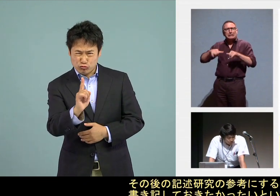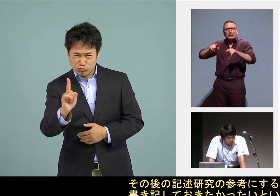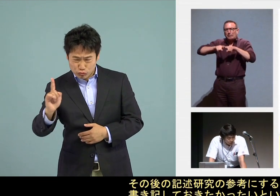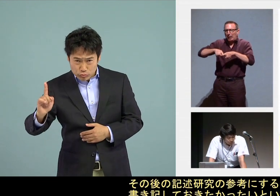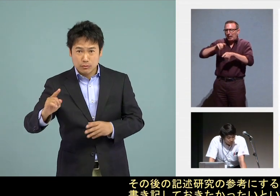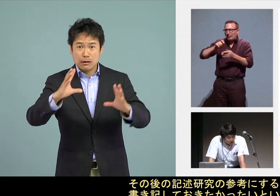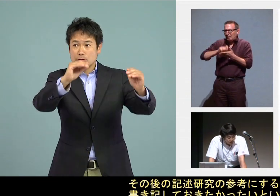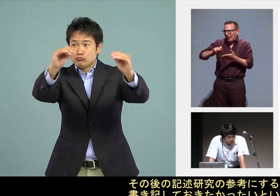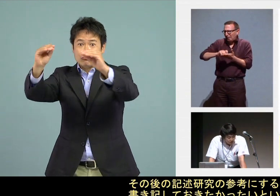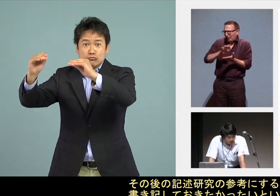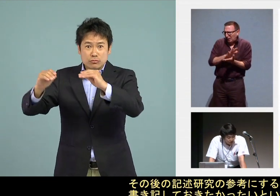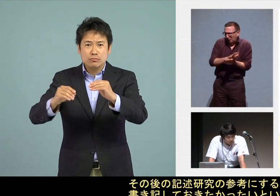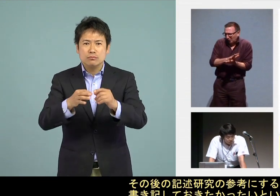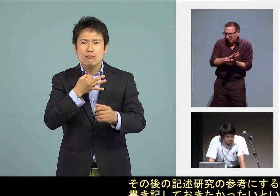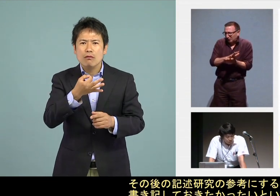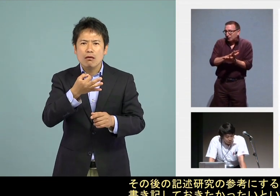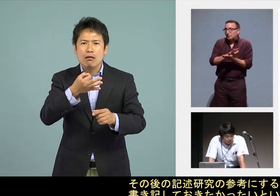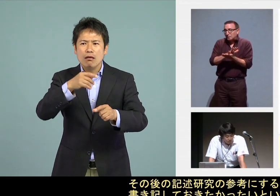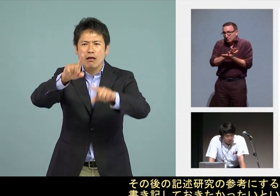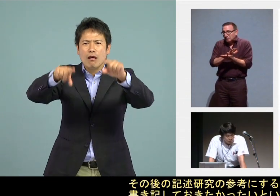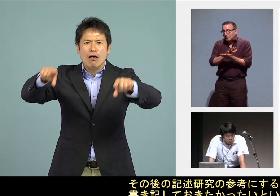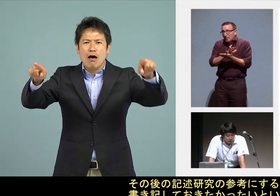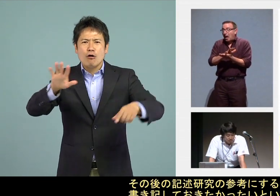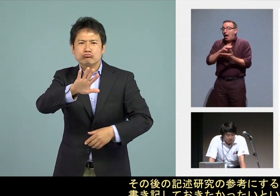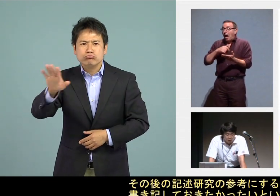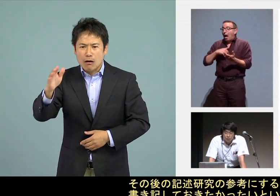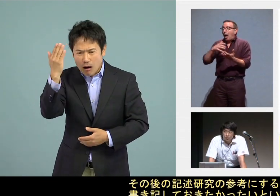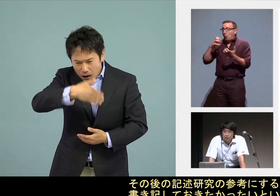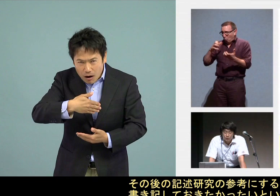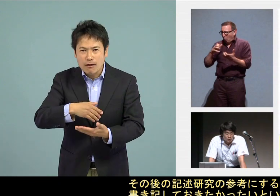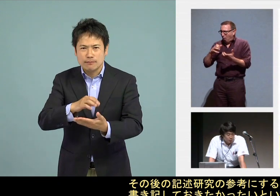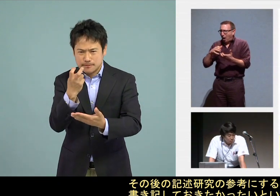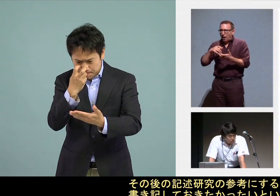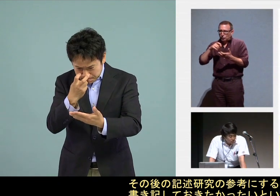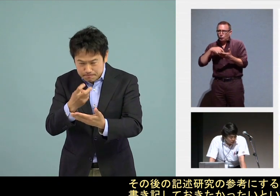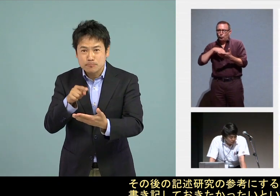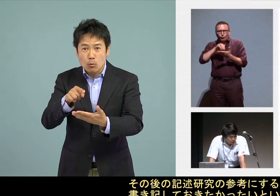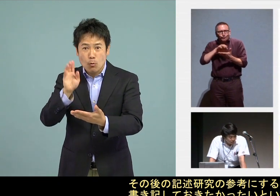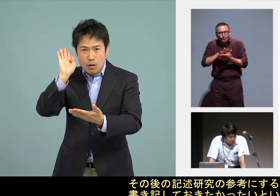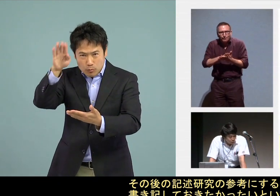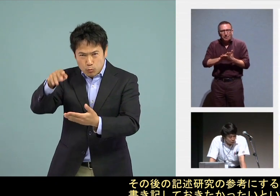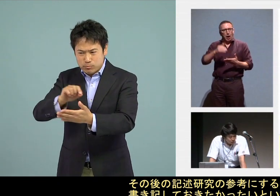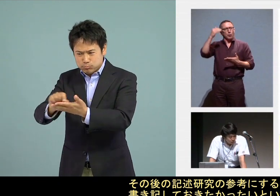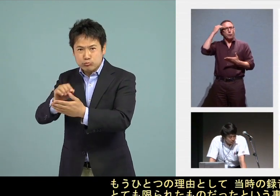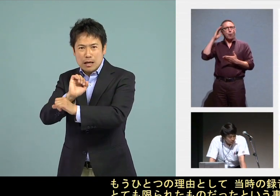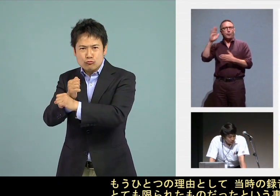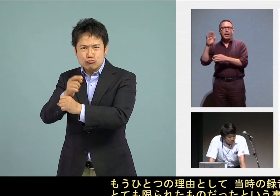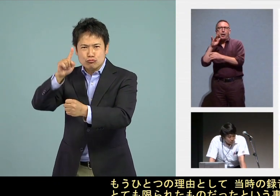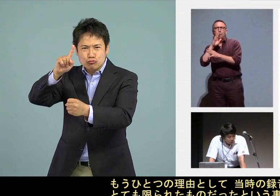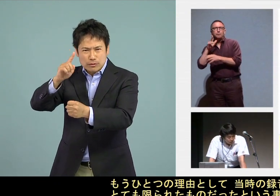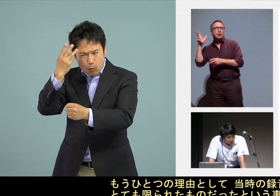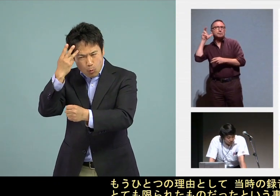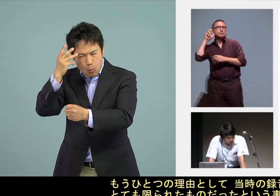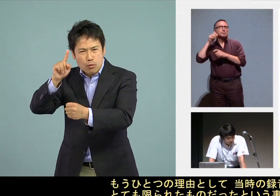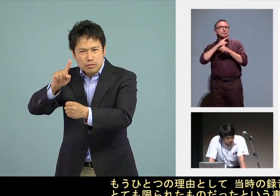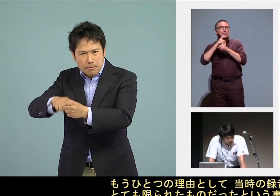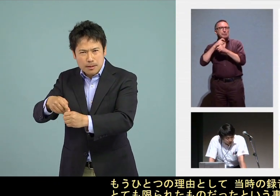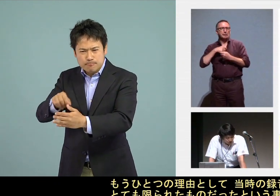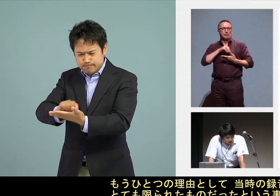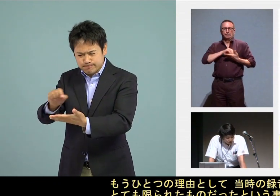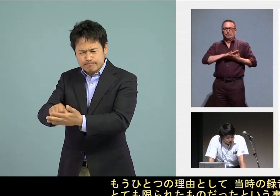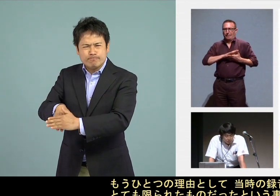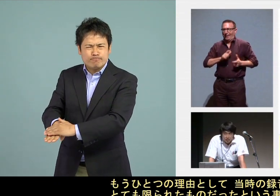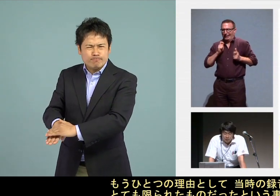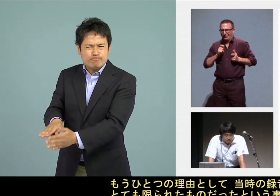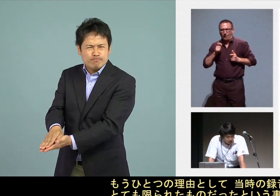that I wanted to check variation of pronunciation right there for the future descriptive works, but also